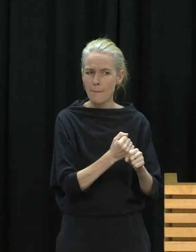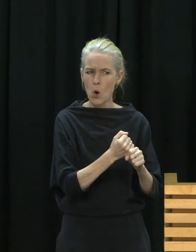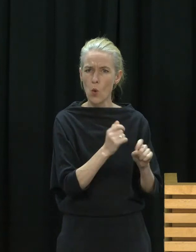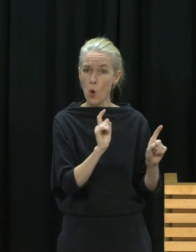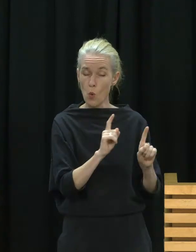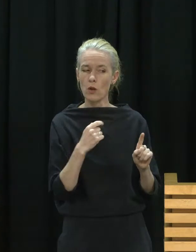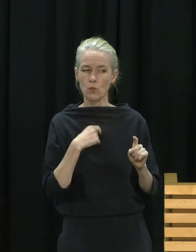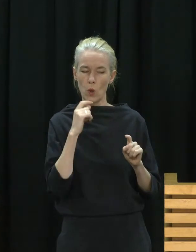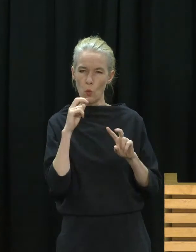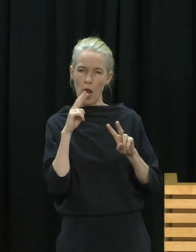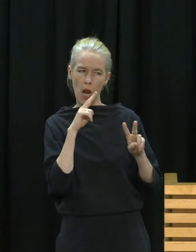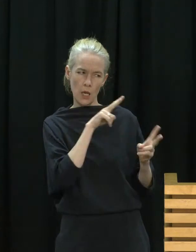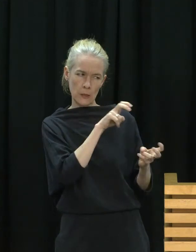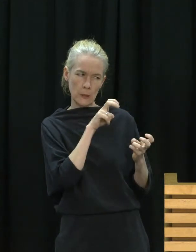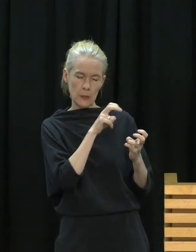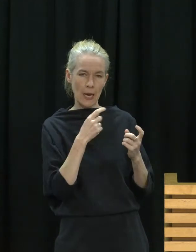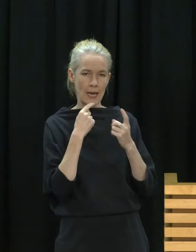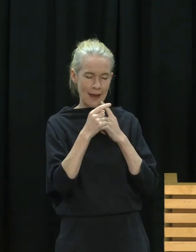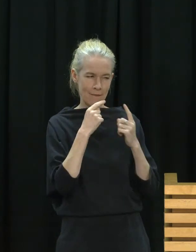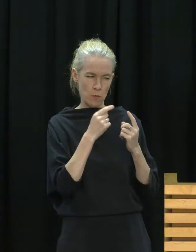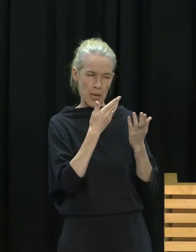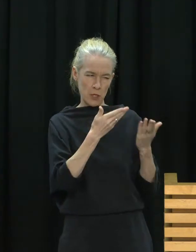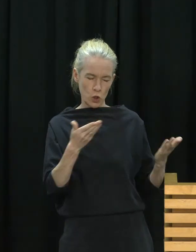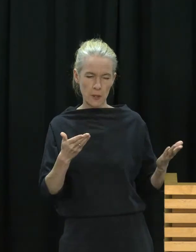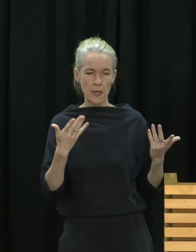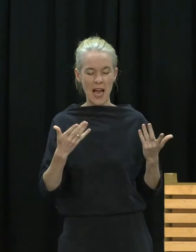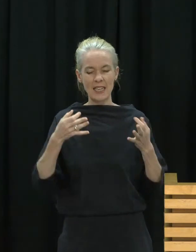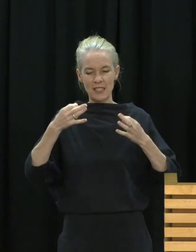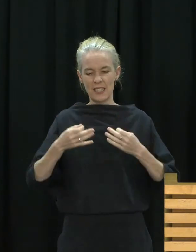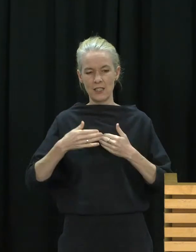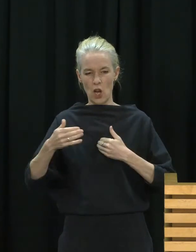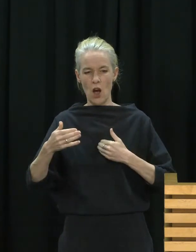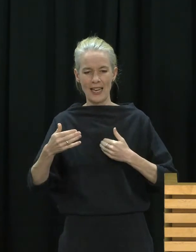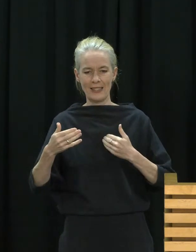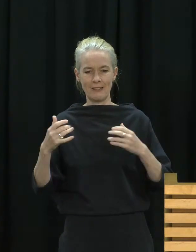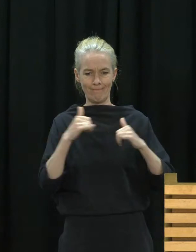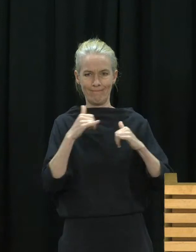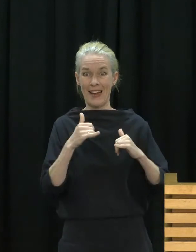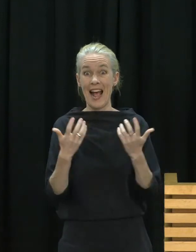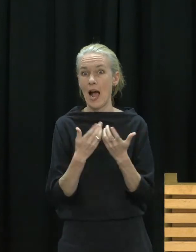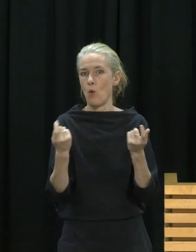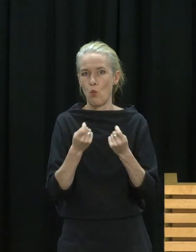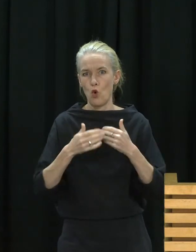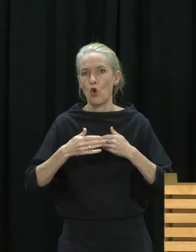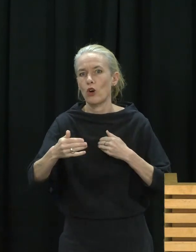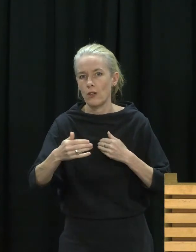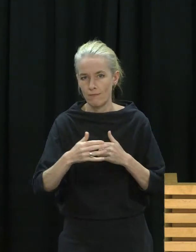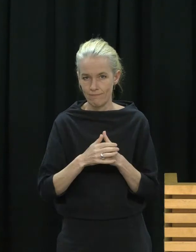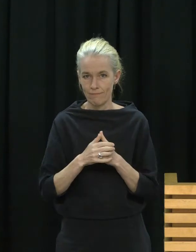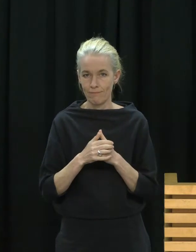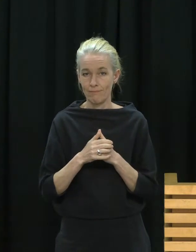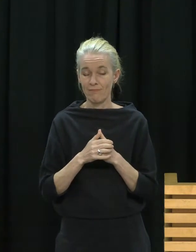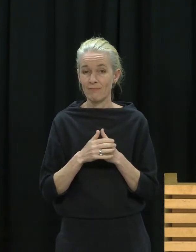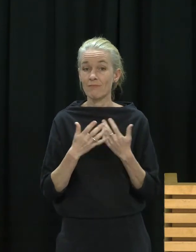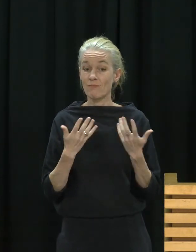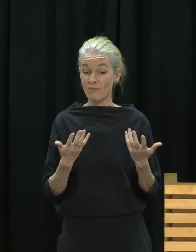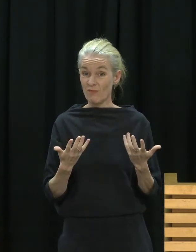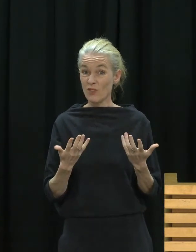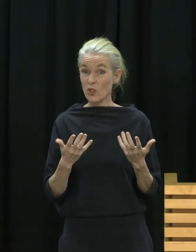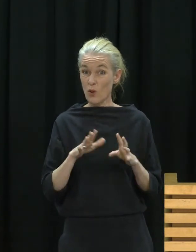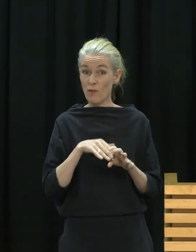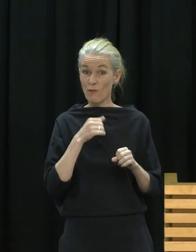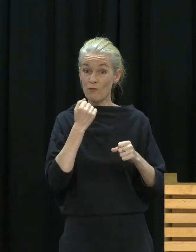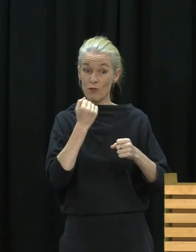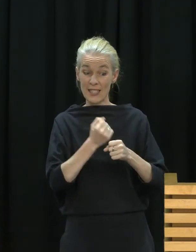consider all of that as well. We then consider the nature or number of any cases that were popping up outside of